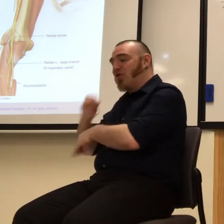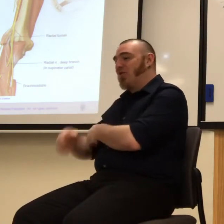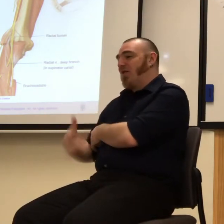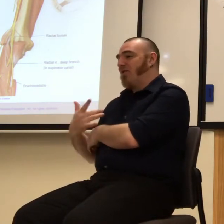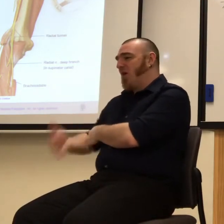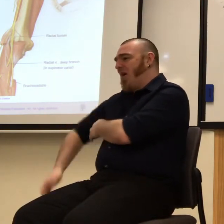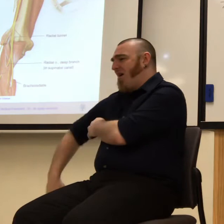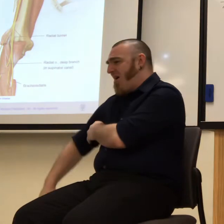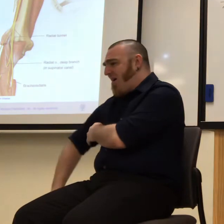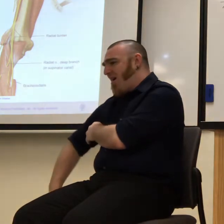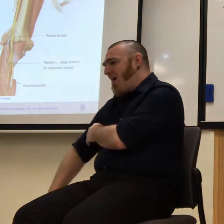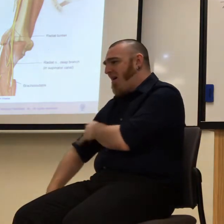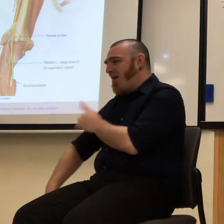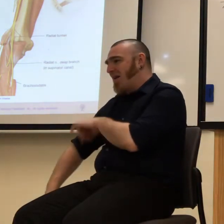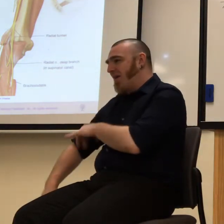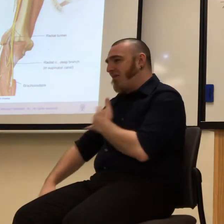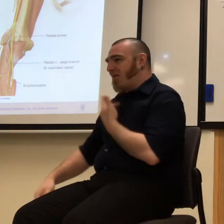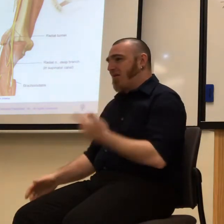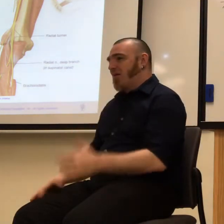Nerve